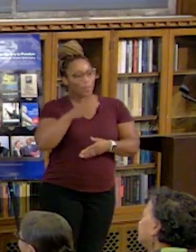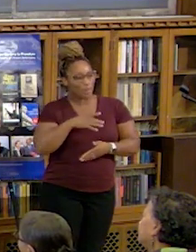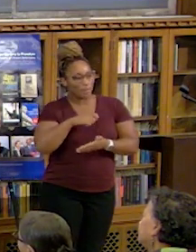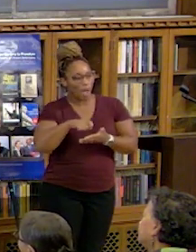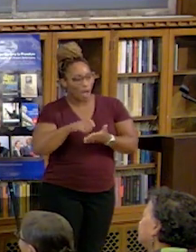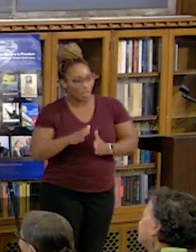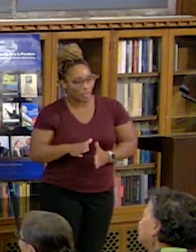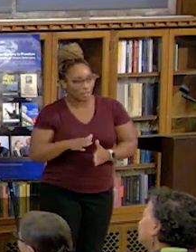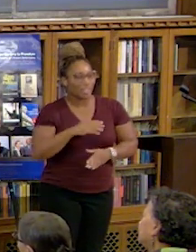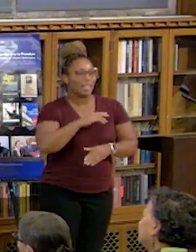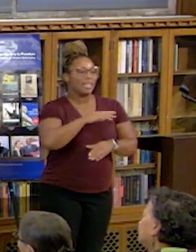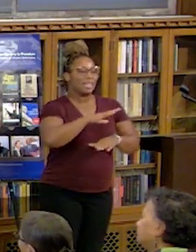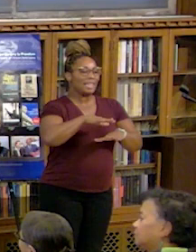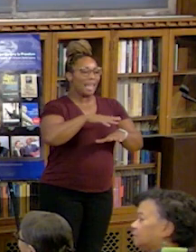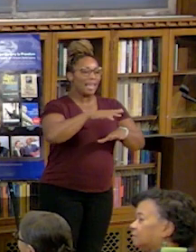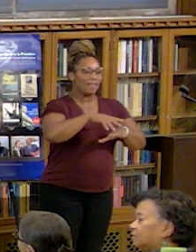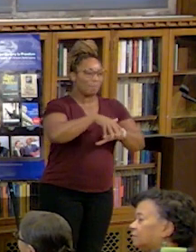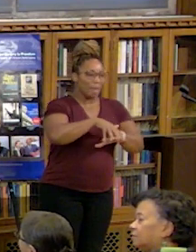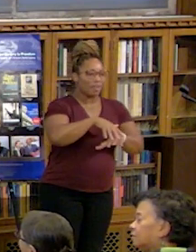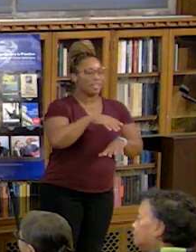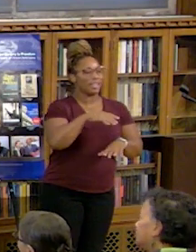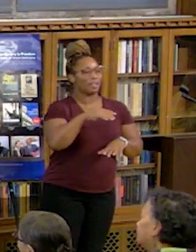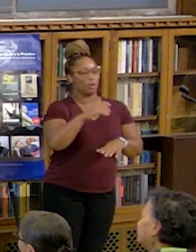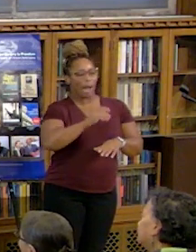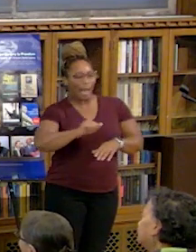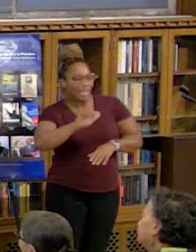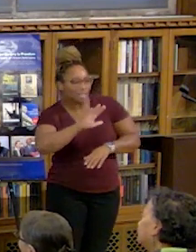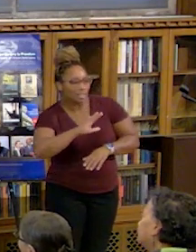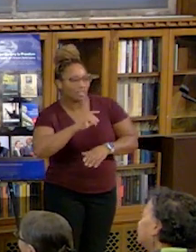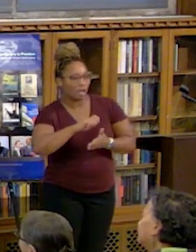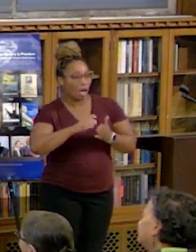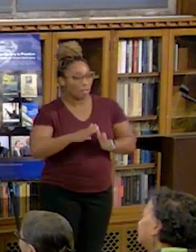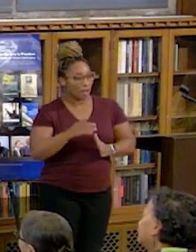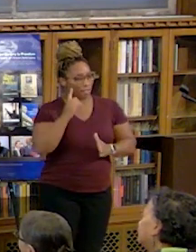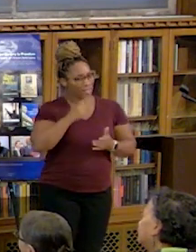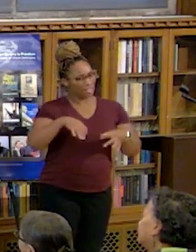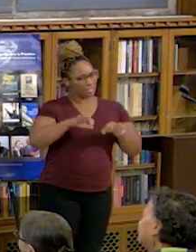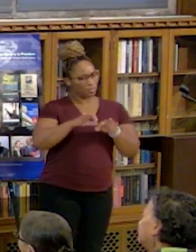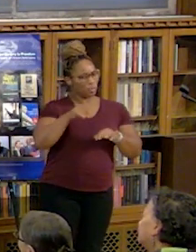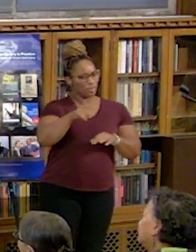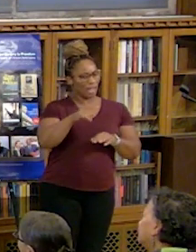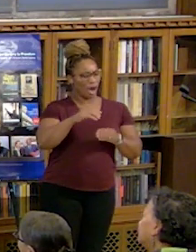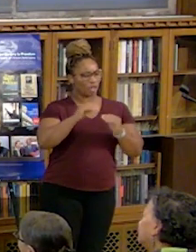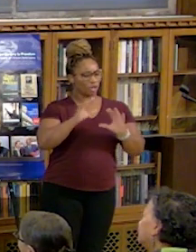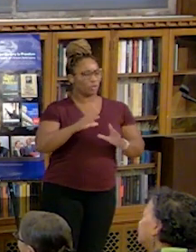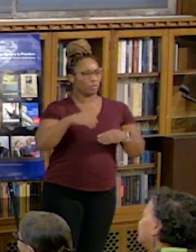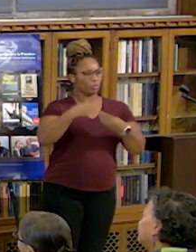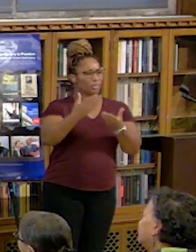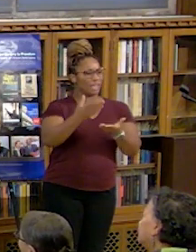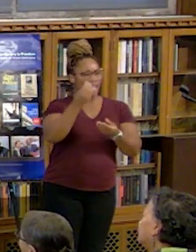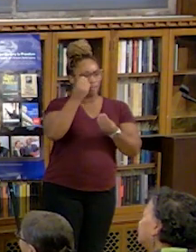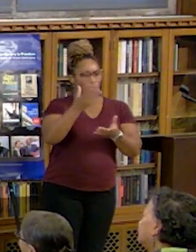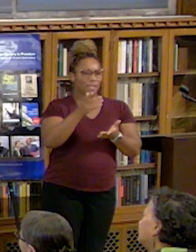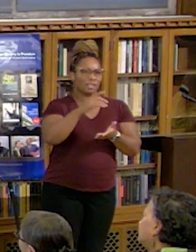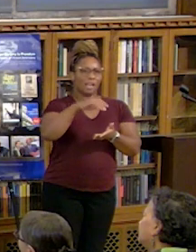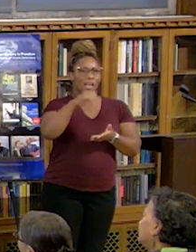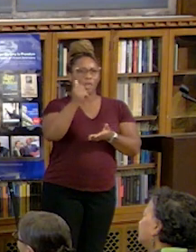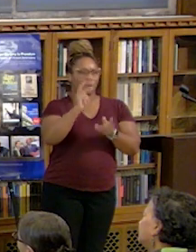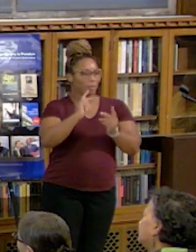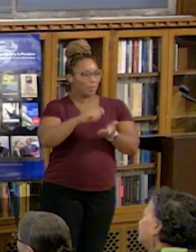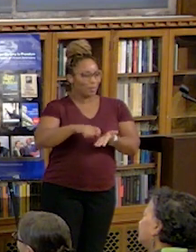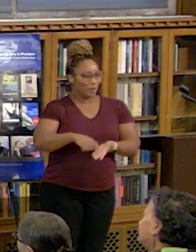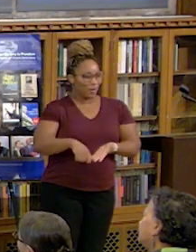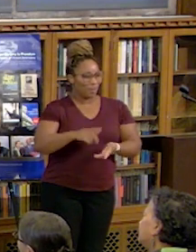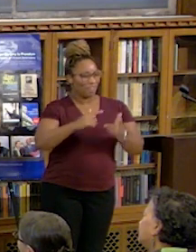authors who are native American authors who are Asian I think it's very important that our students are presented with material that's been written by